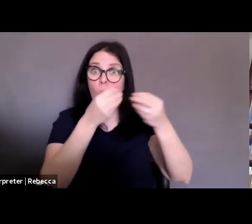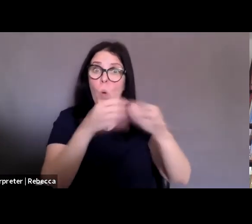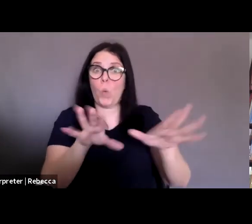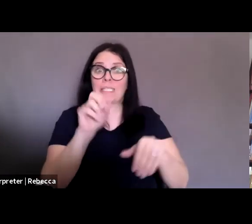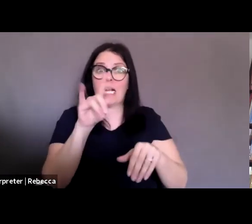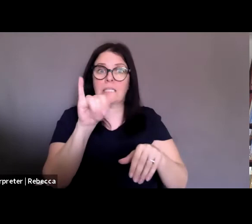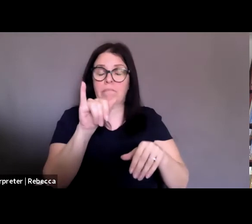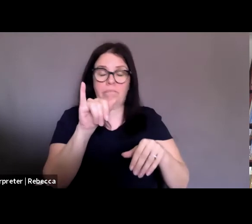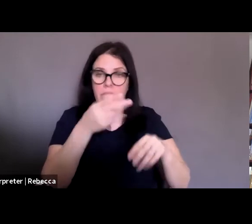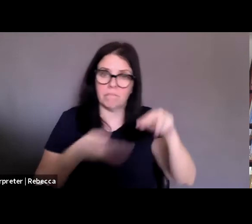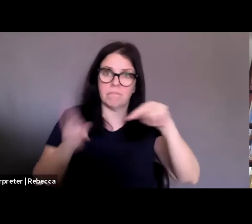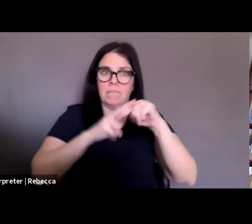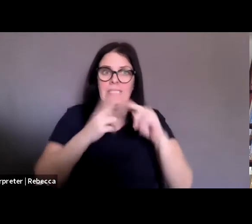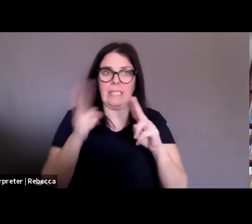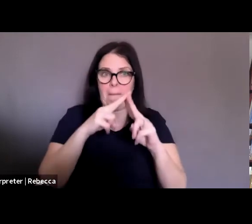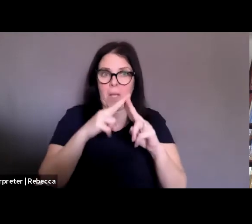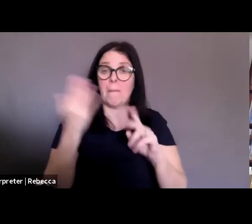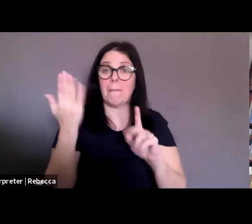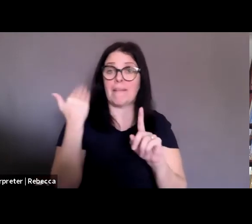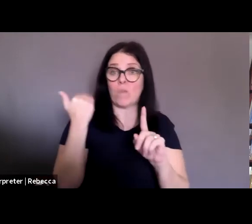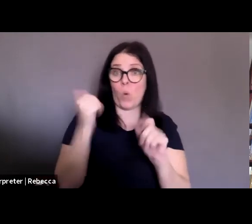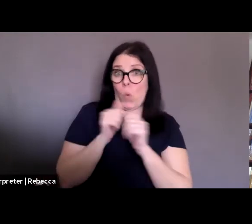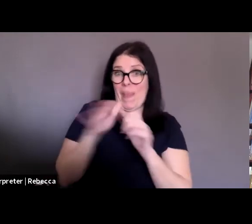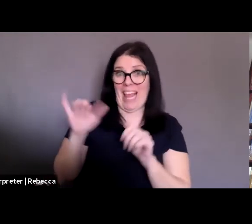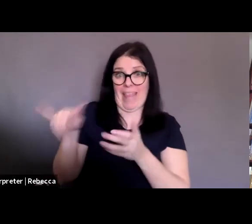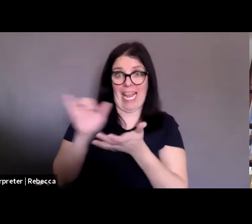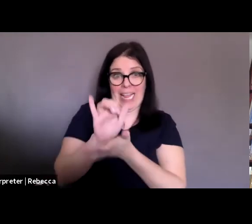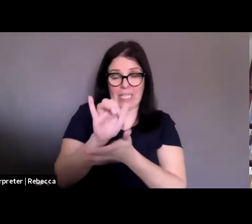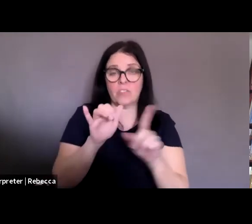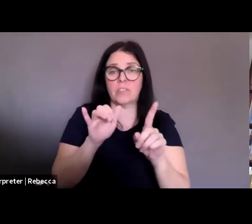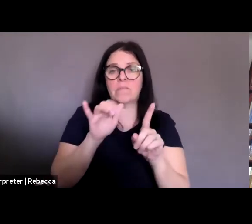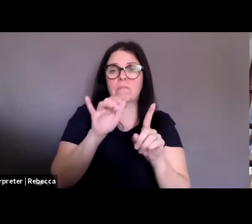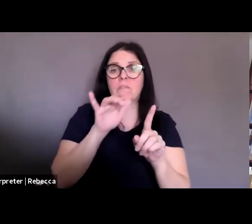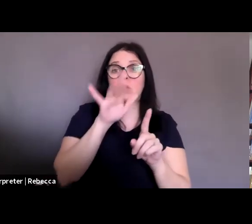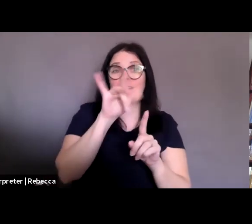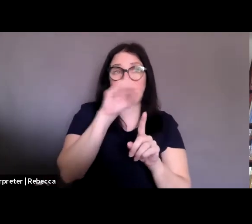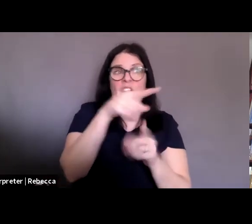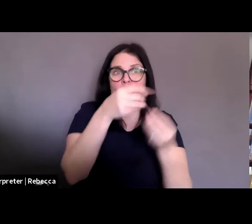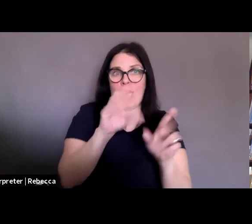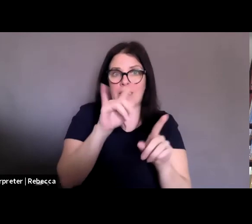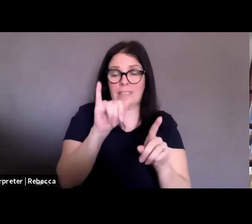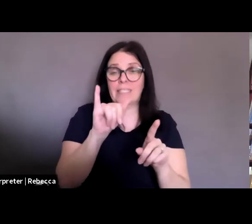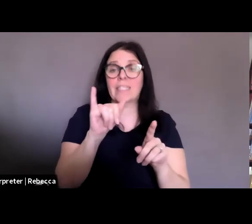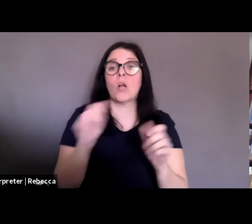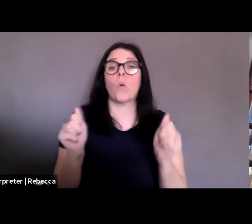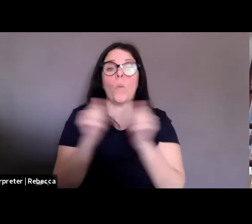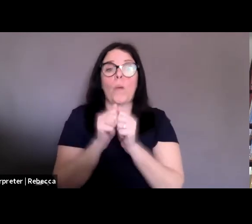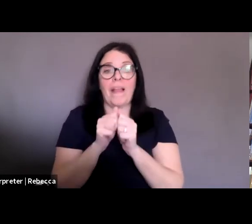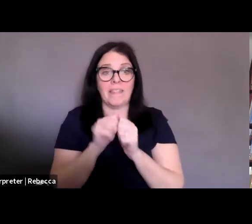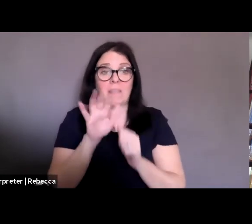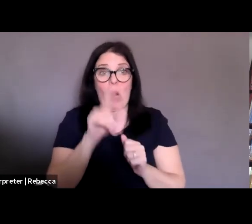lost custody under a quarter of the time without alienation. With alienation, that goes up to over a third of the time. Child physical